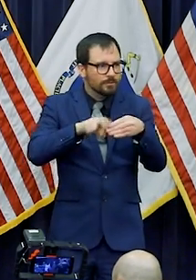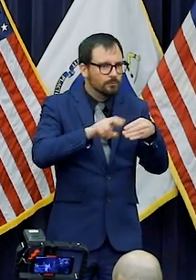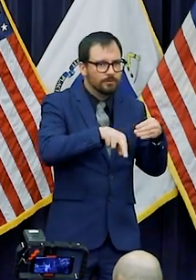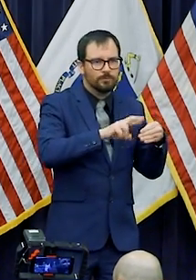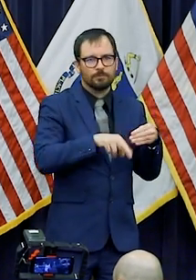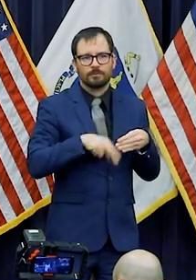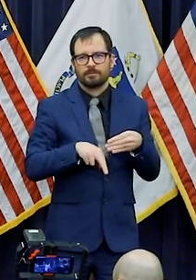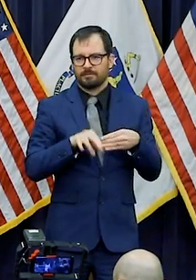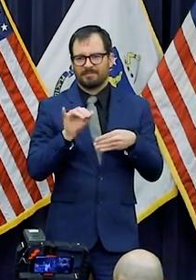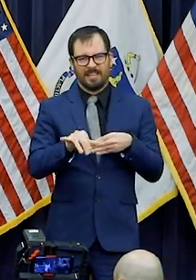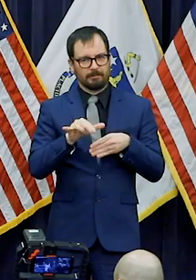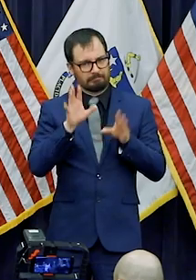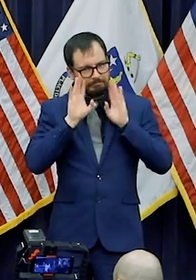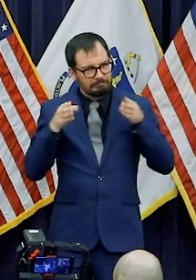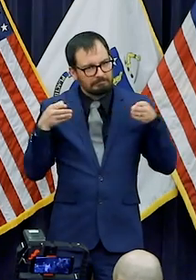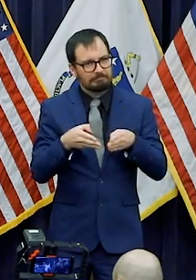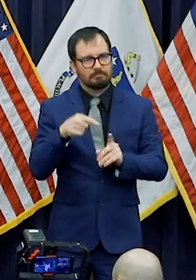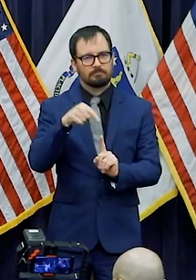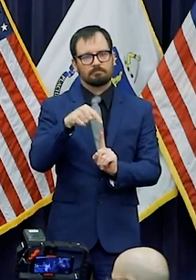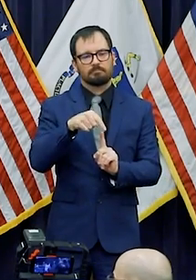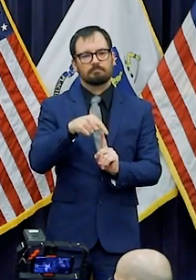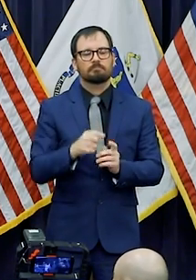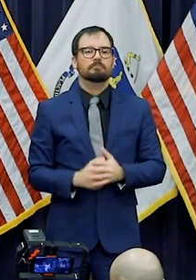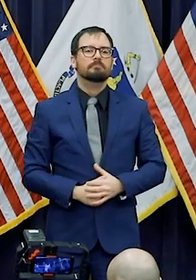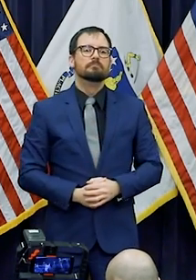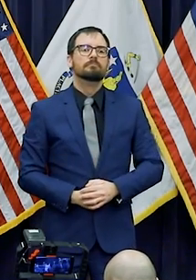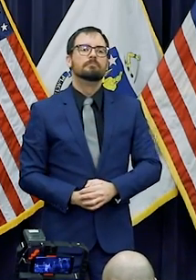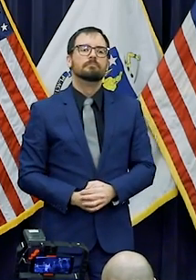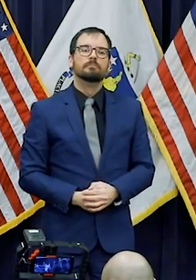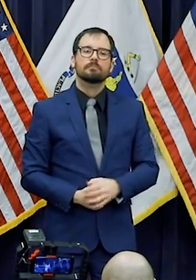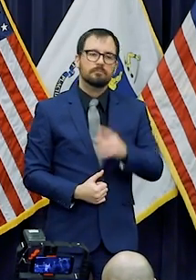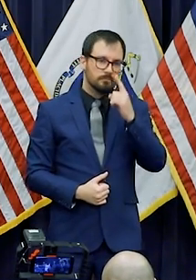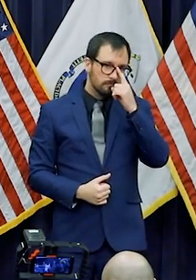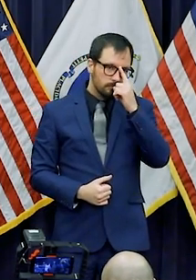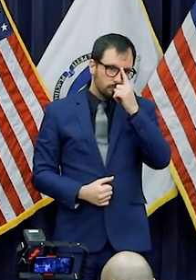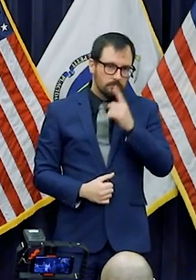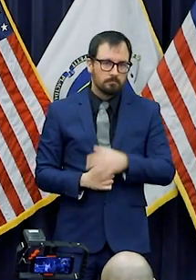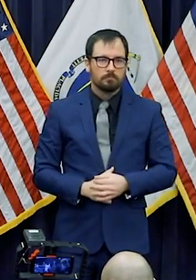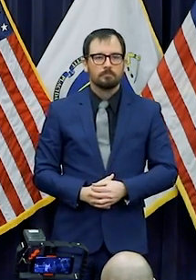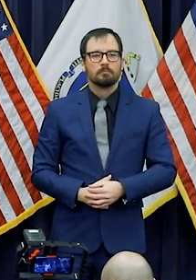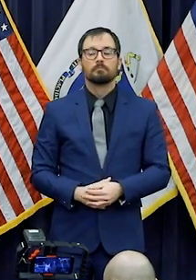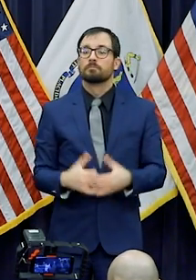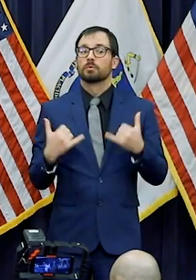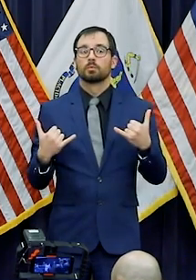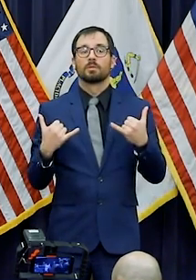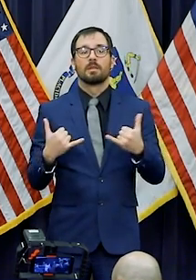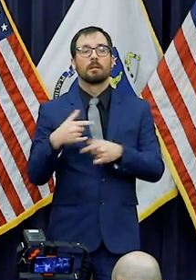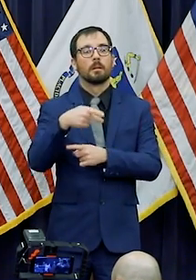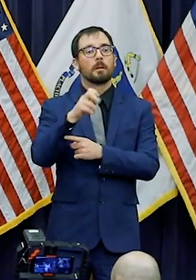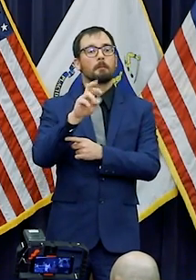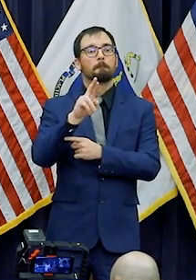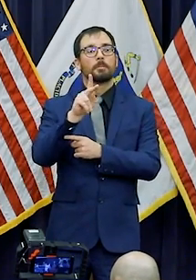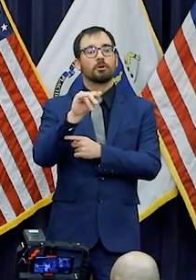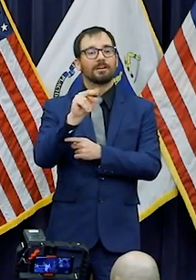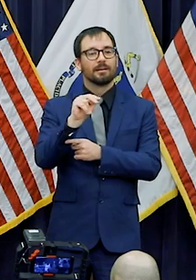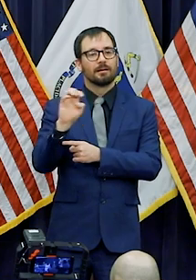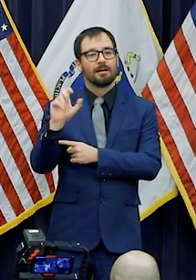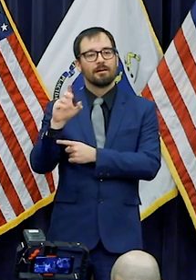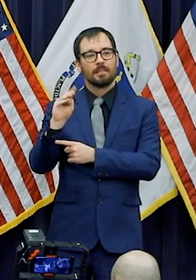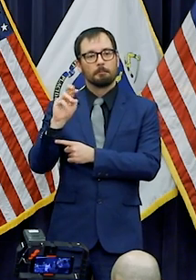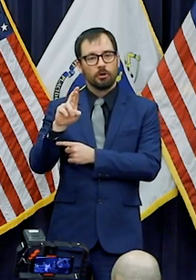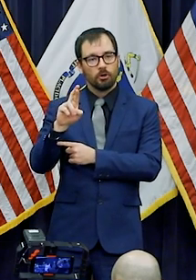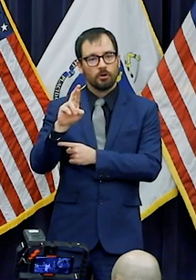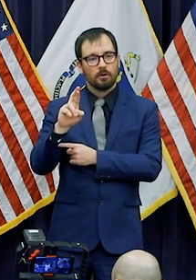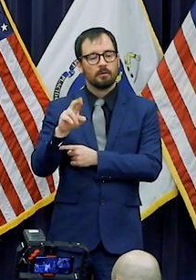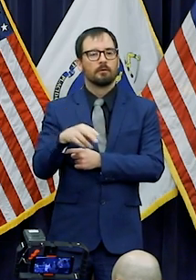Earlier today, I connected with two local testing companies, PerkinElmer and Thermo Fisher, and both have committed to help the Commonwealth